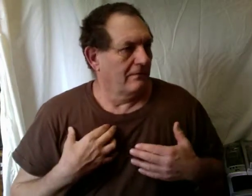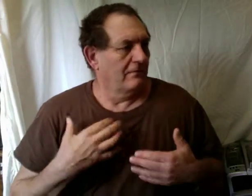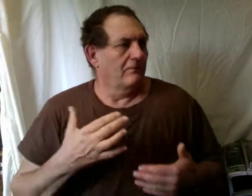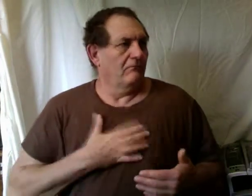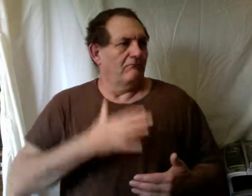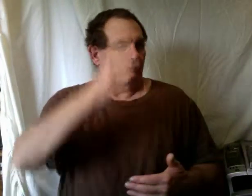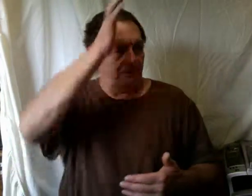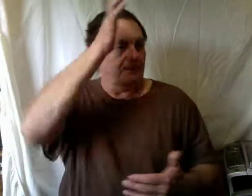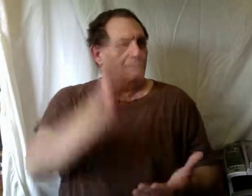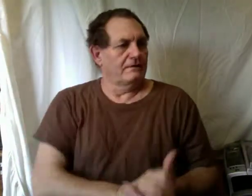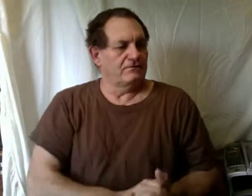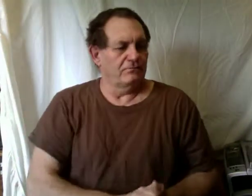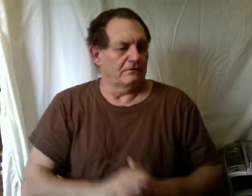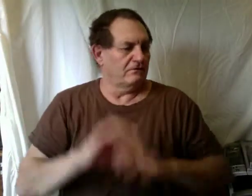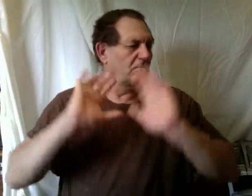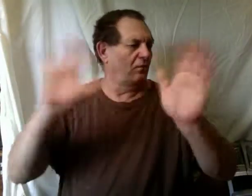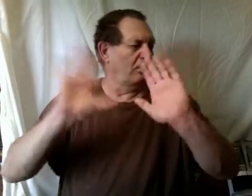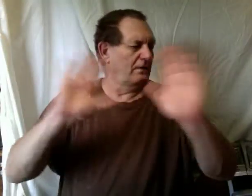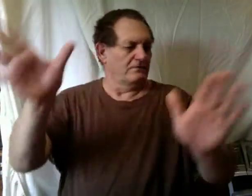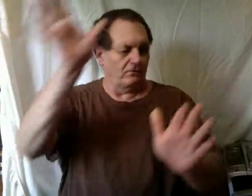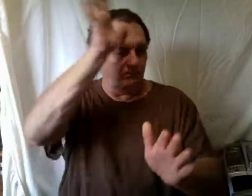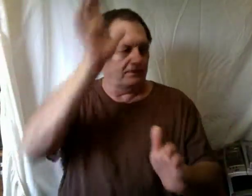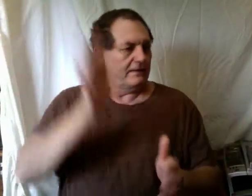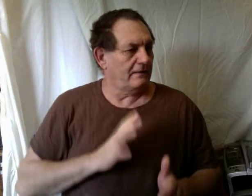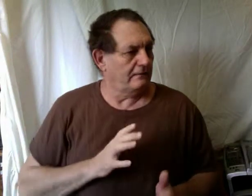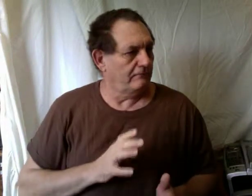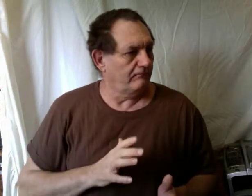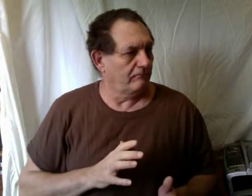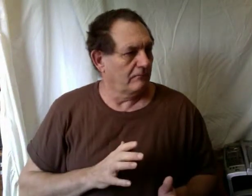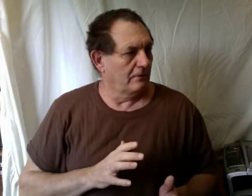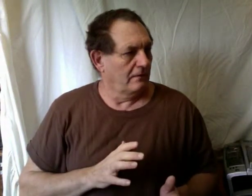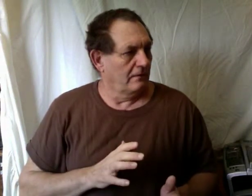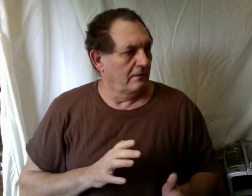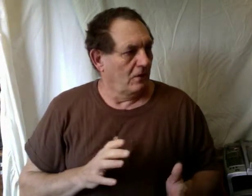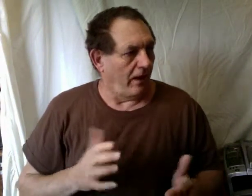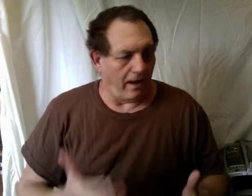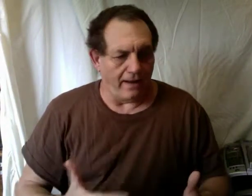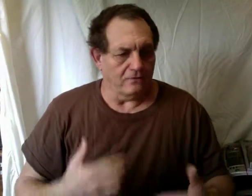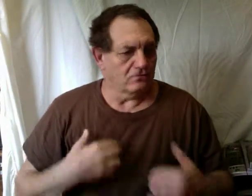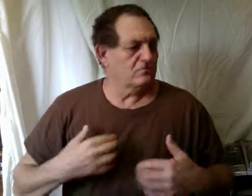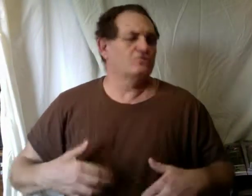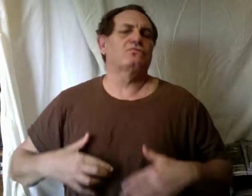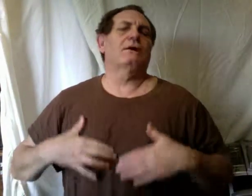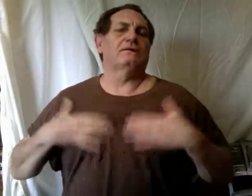My husband is a wonderful man. I dress